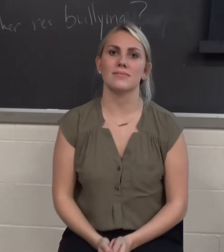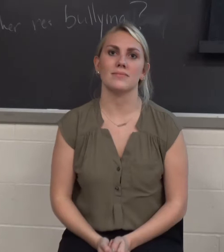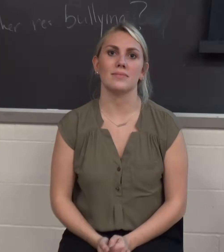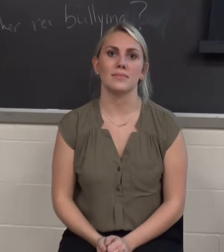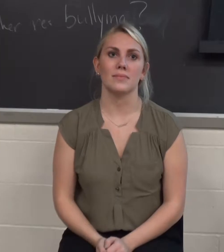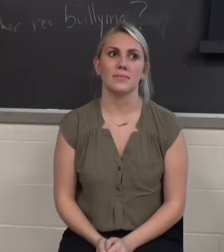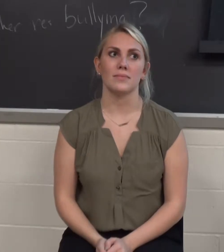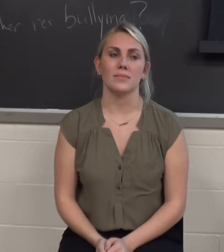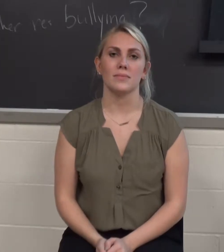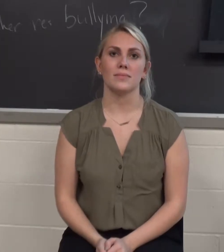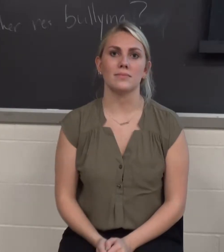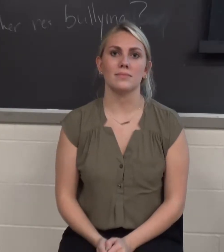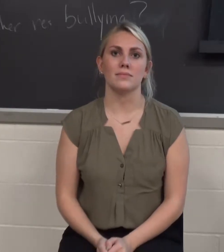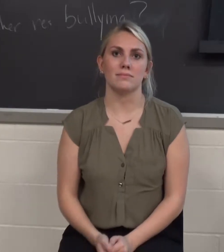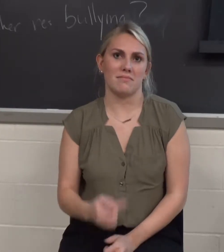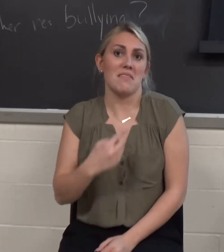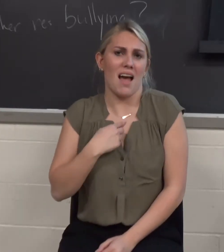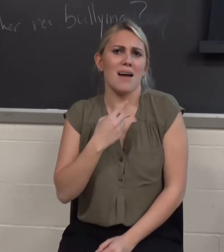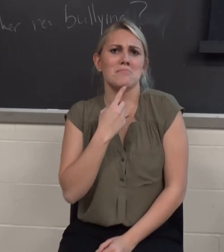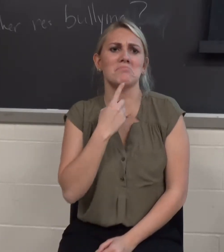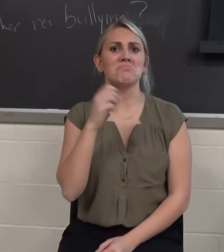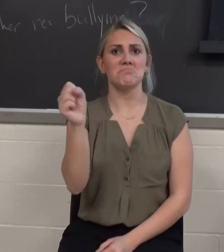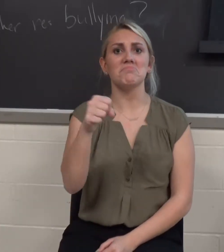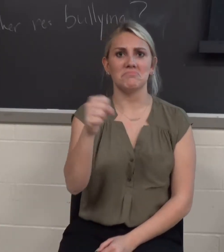I'm going to argue, yeah, it's going to make a difference.